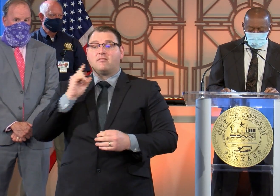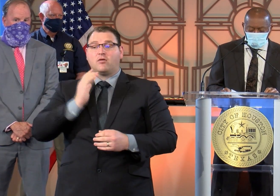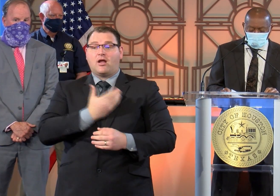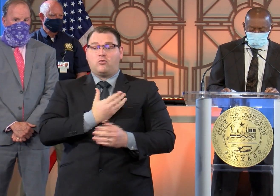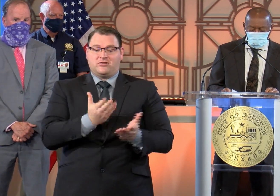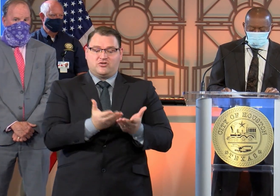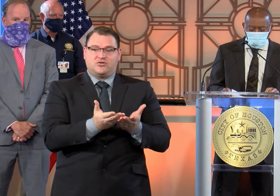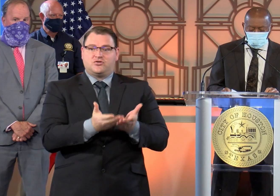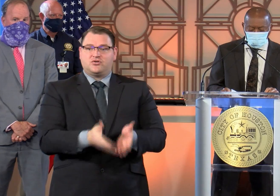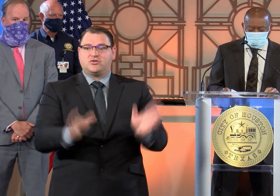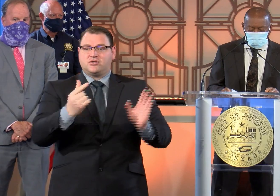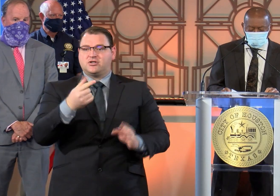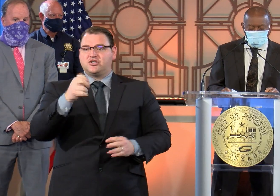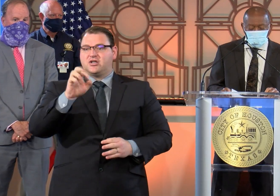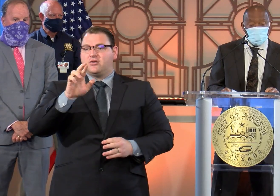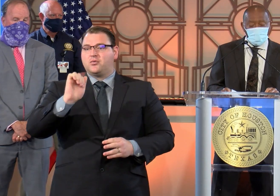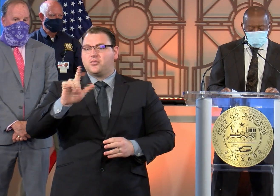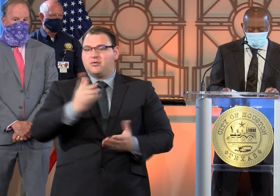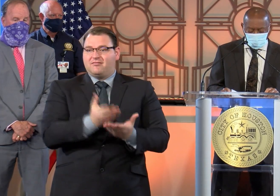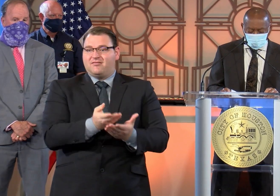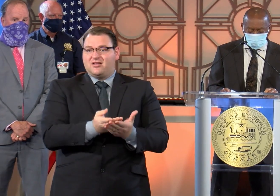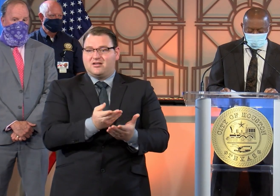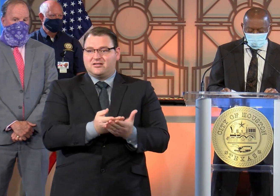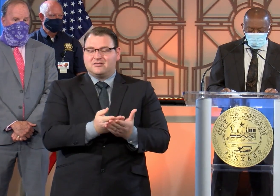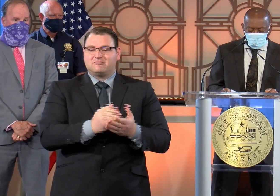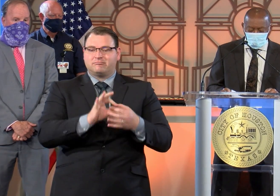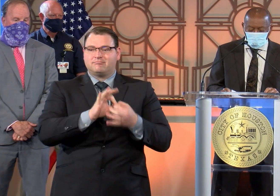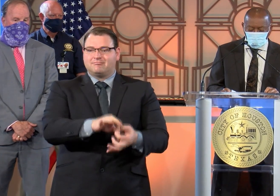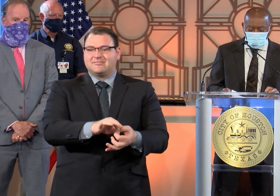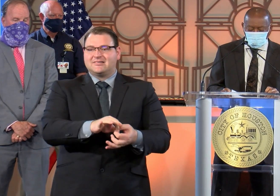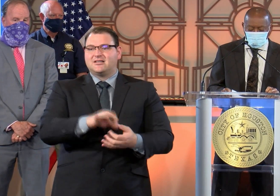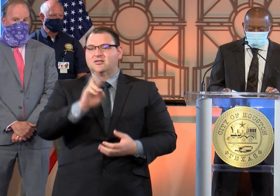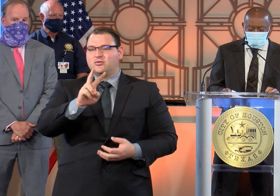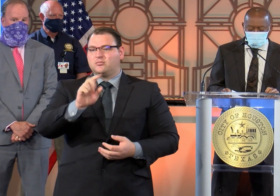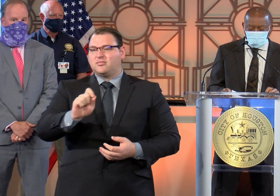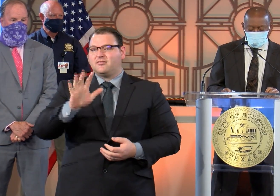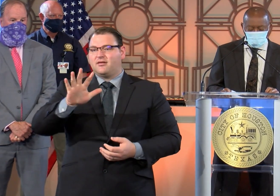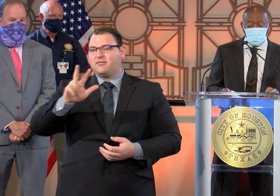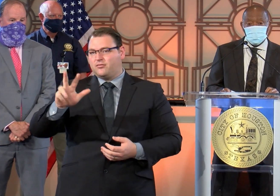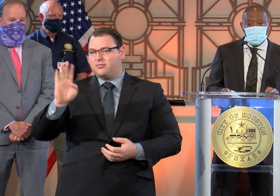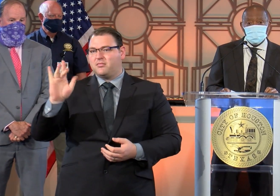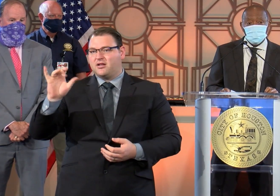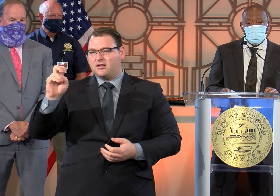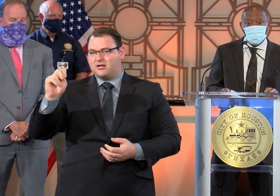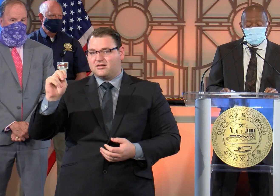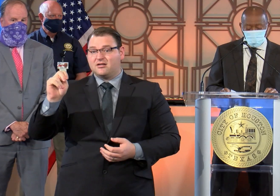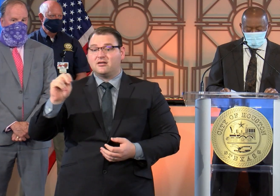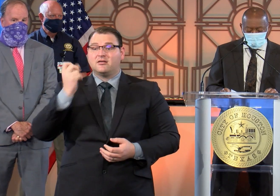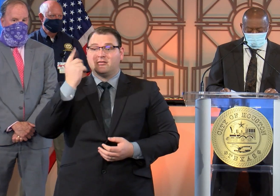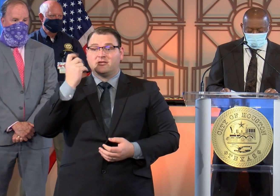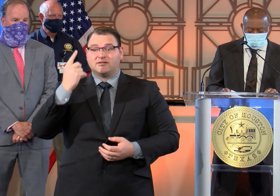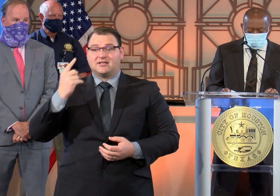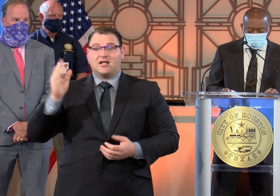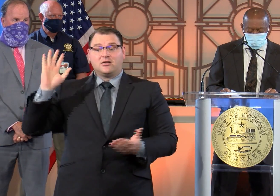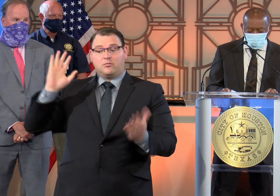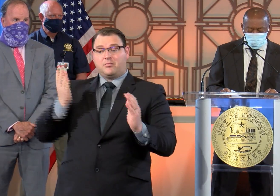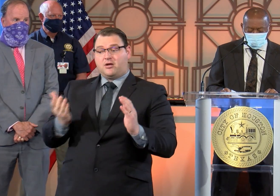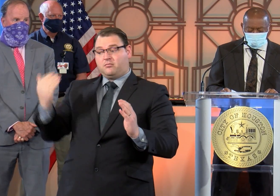budget of $2.53 billion reflects a decrease in spending